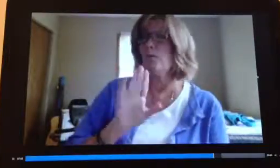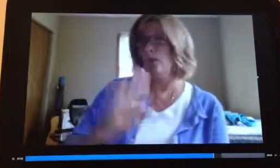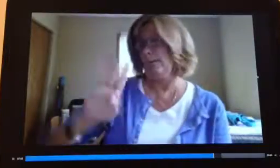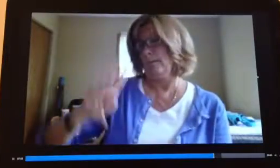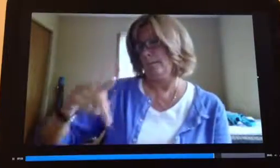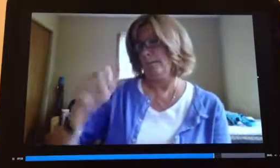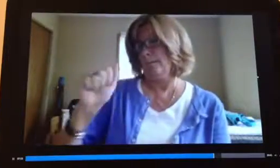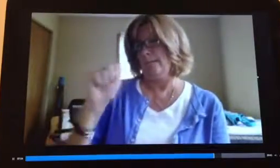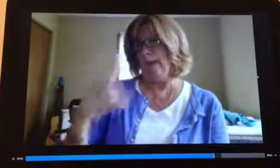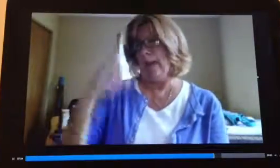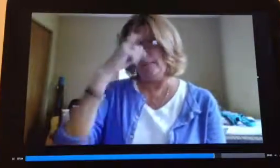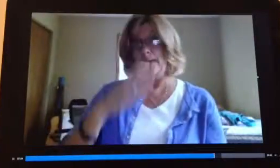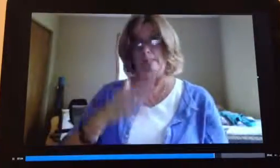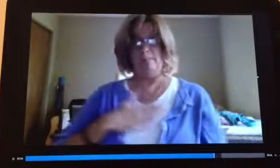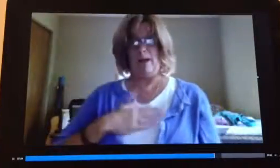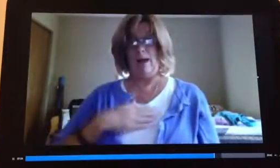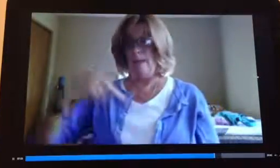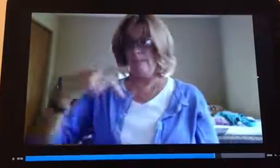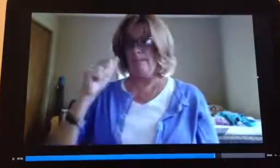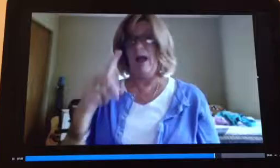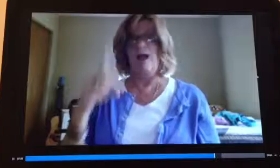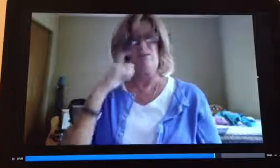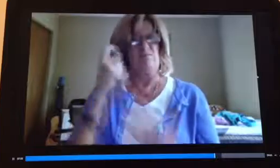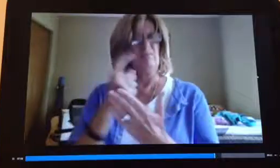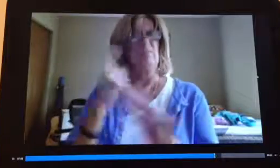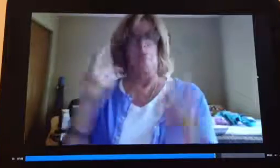me I needed new brake pads